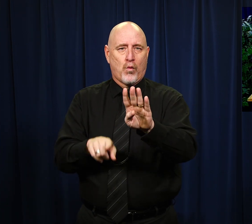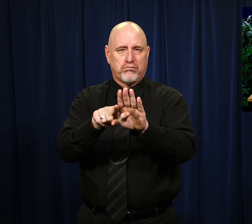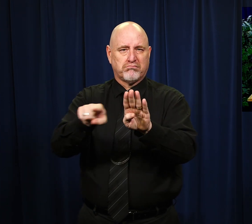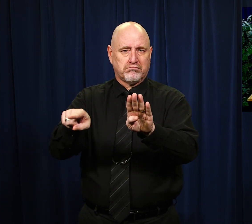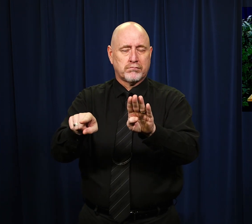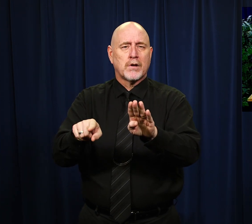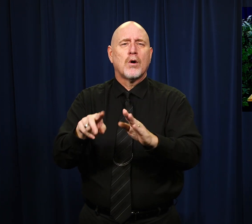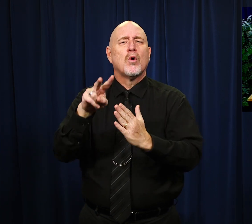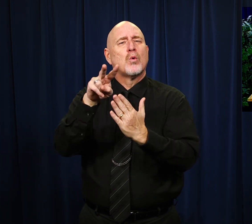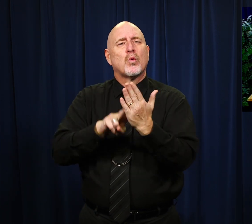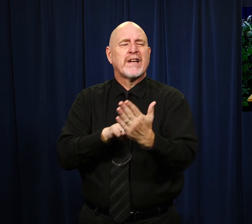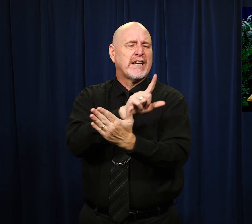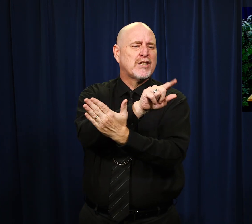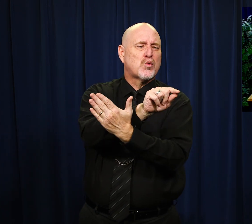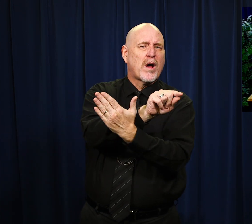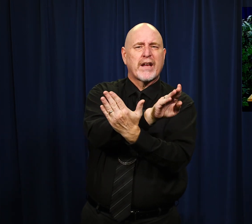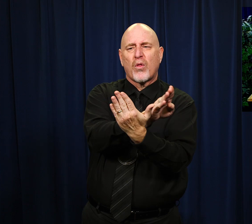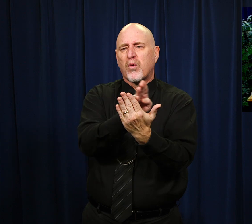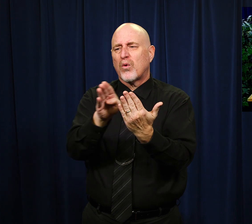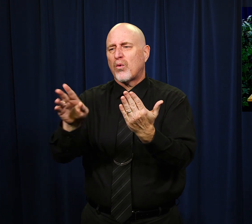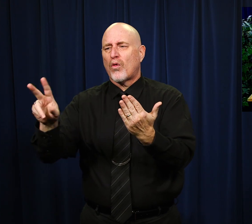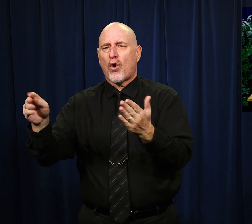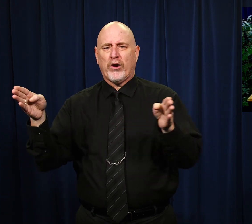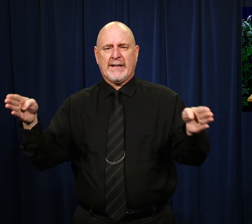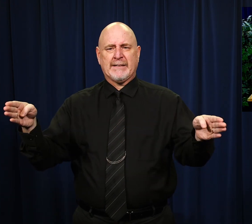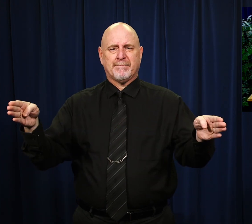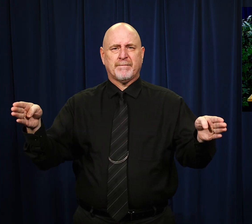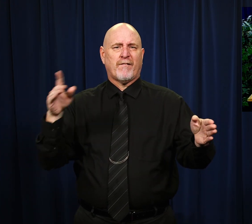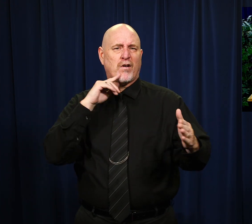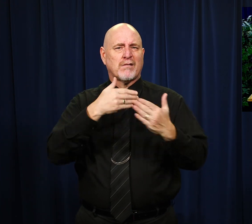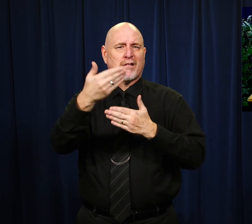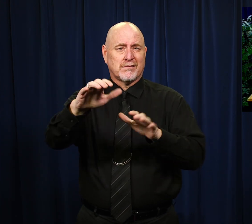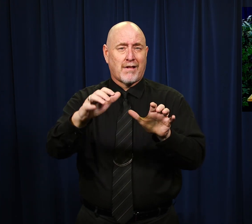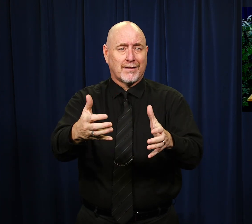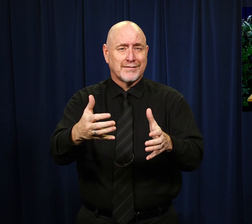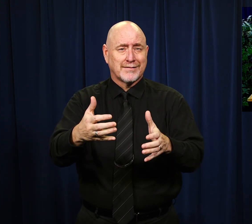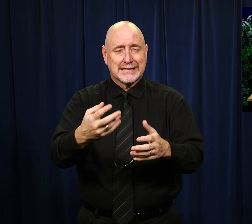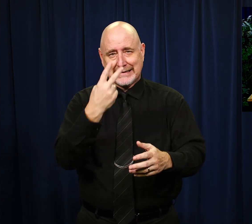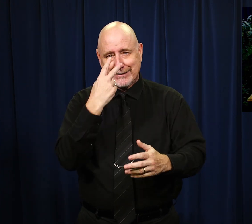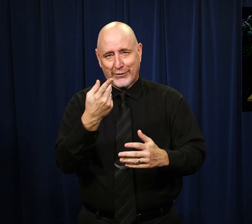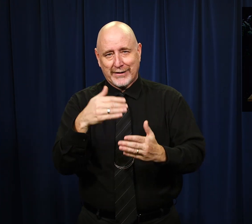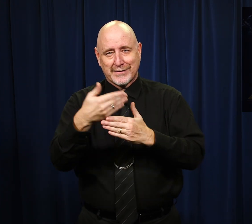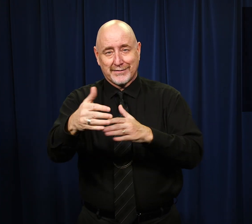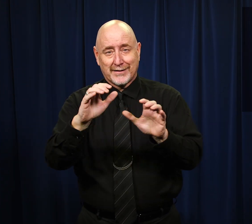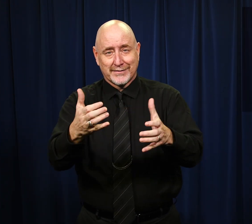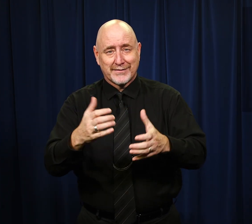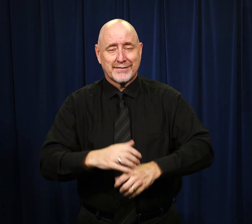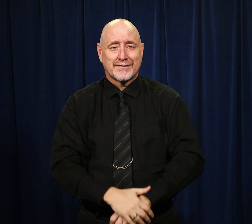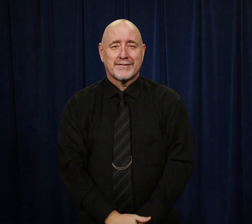24. Read, say, 20 through 30 for the next section. See you then.